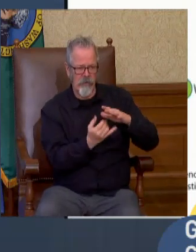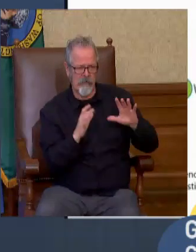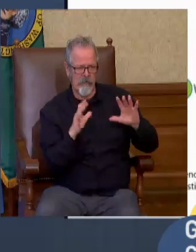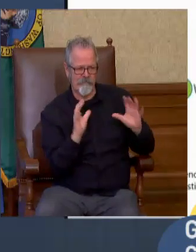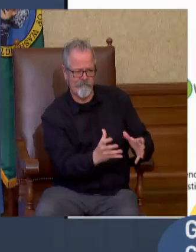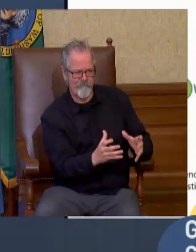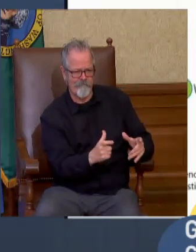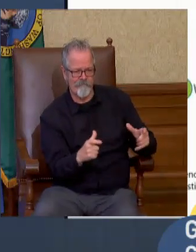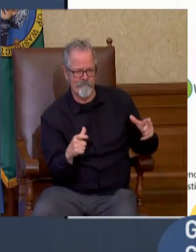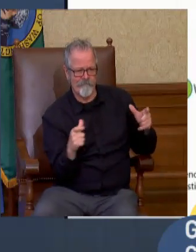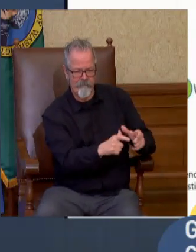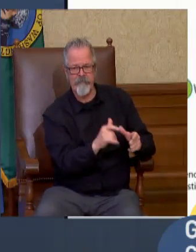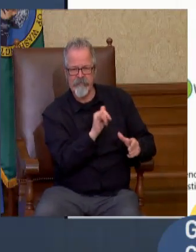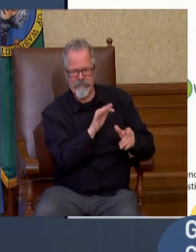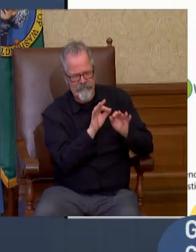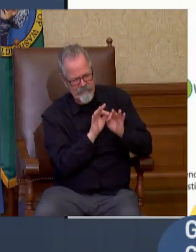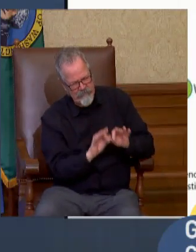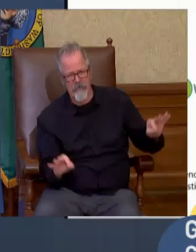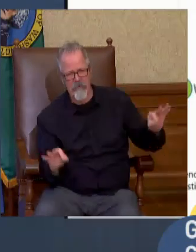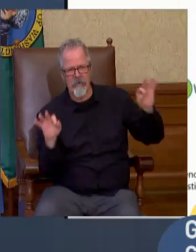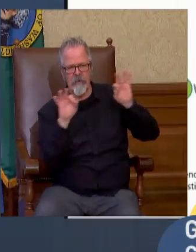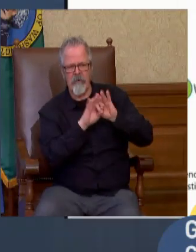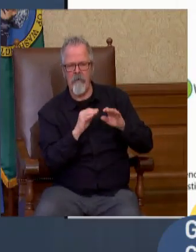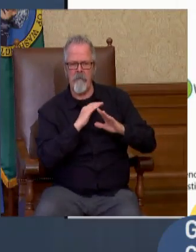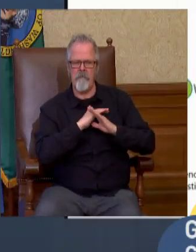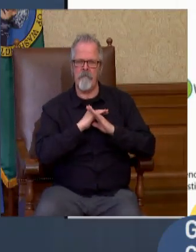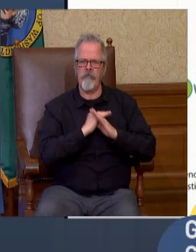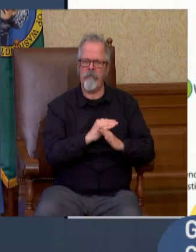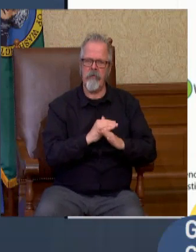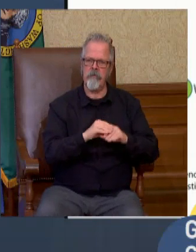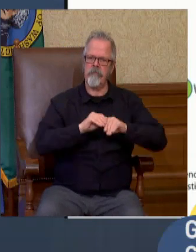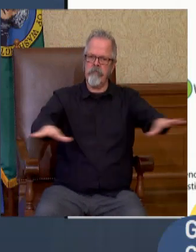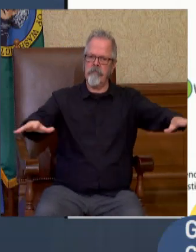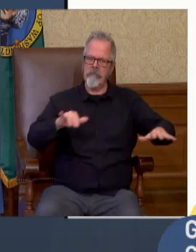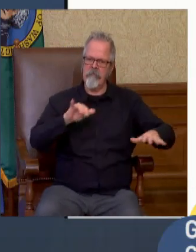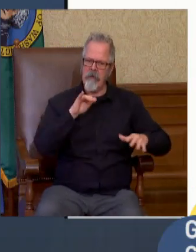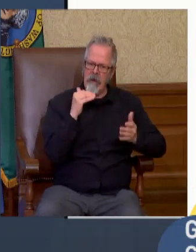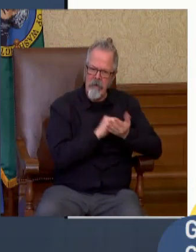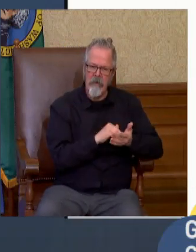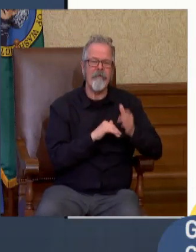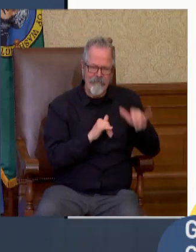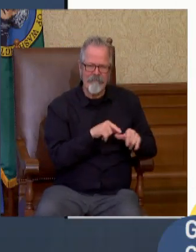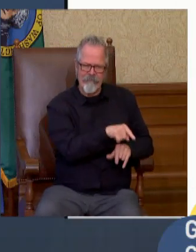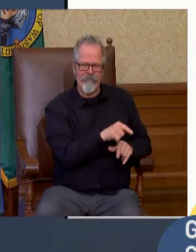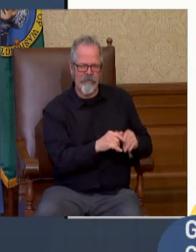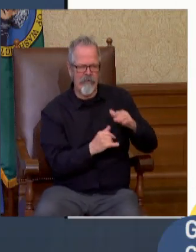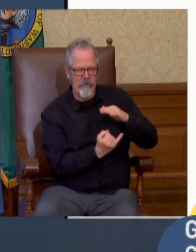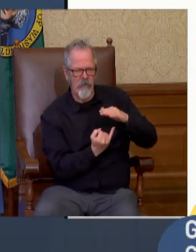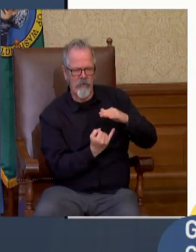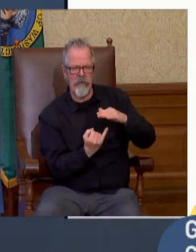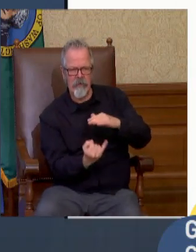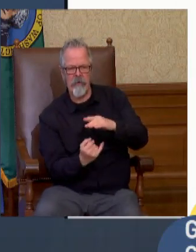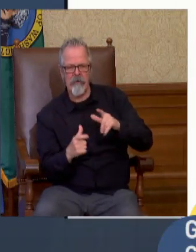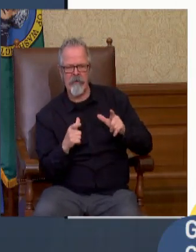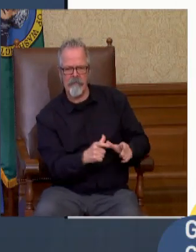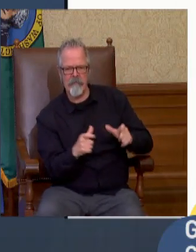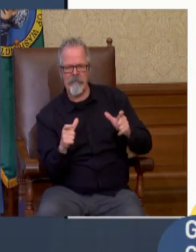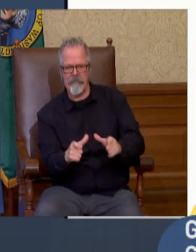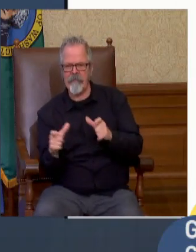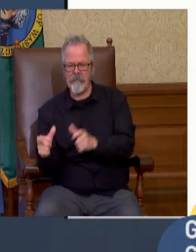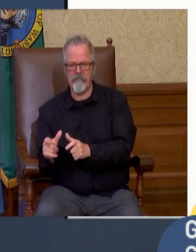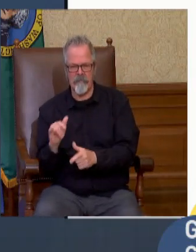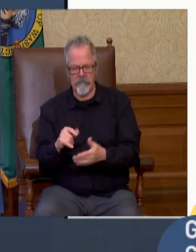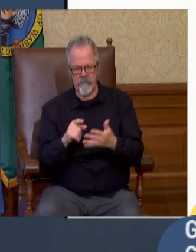isolation capacity that we will be building to succeed on this. The next bucket of information we're looking at is risk